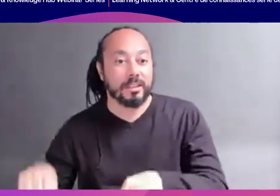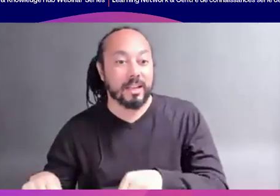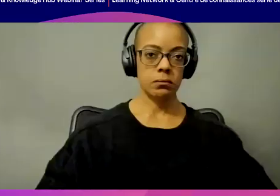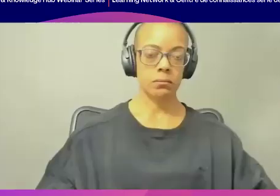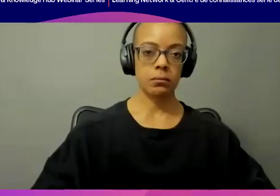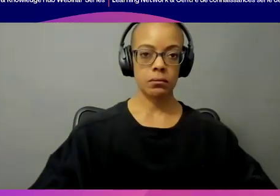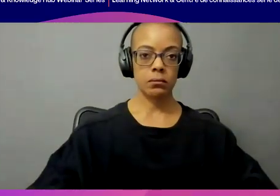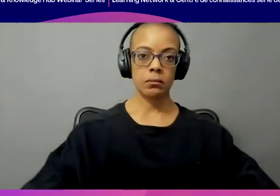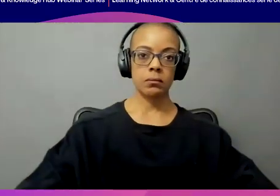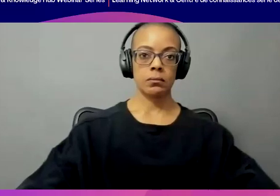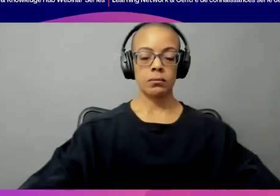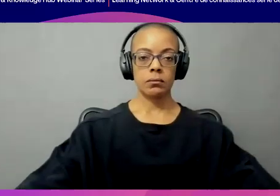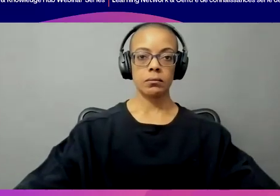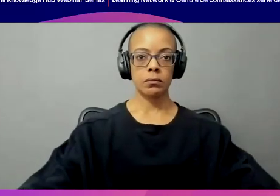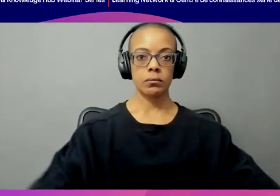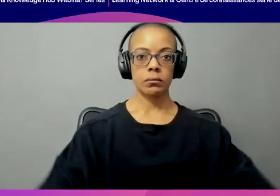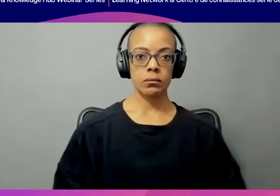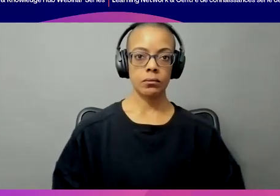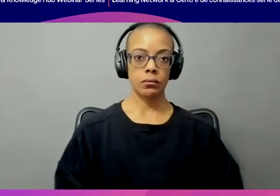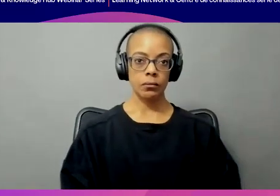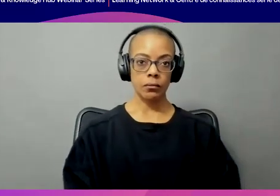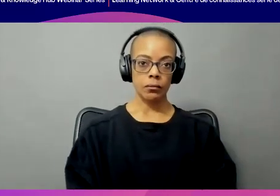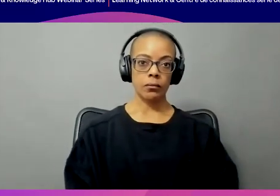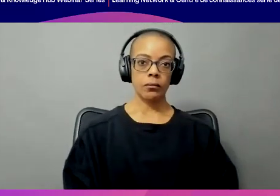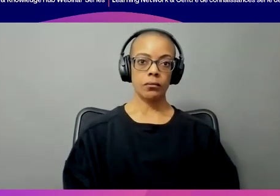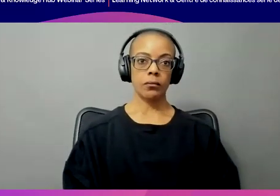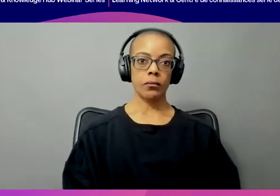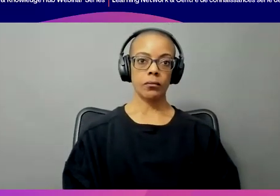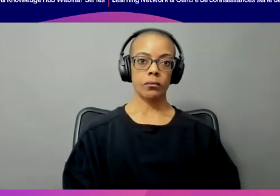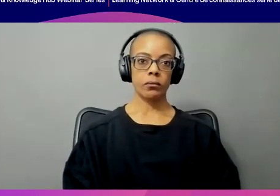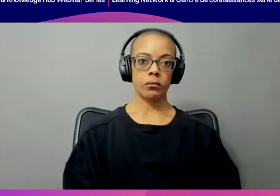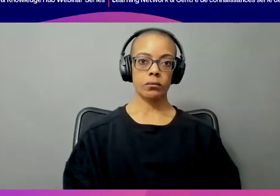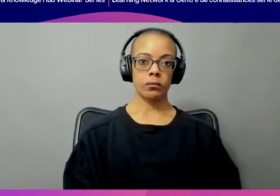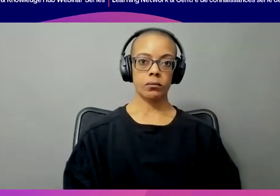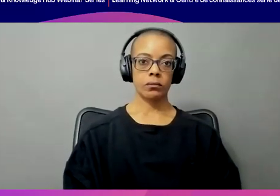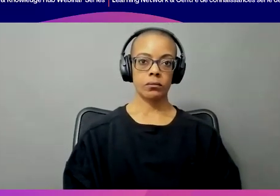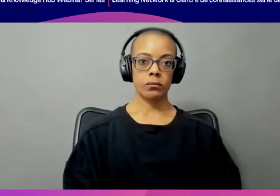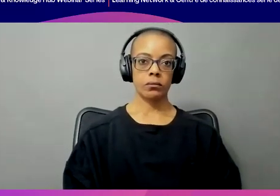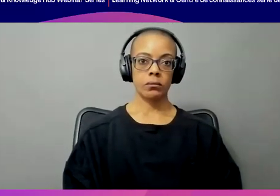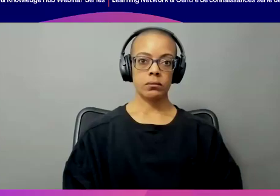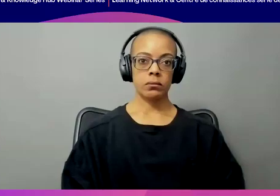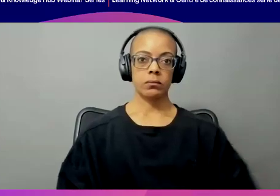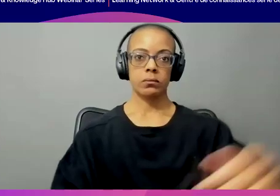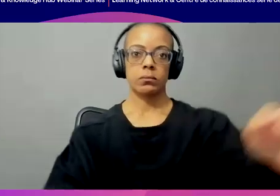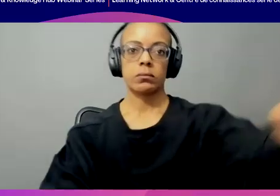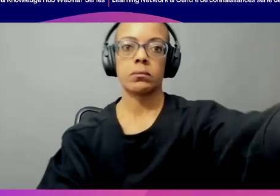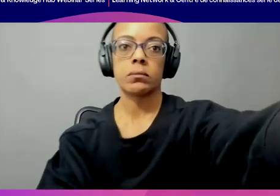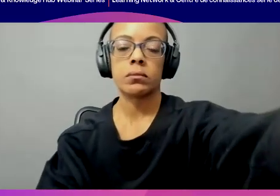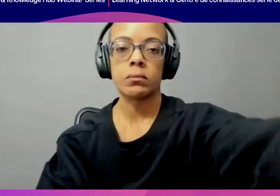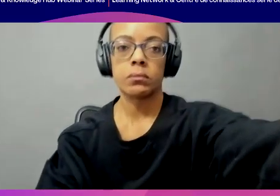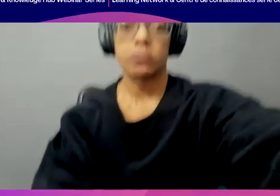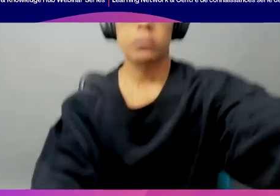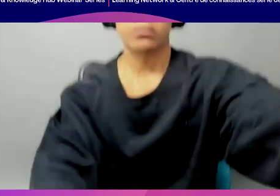about what that information being shared and used against the person. Did you have to engage with any of